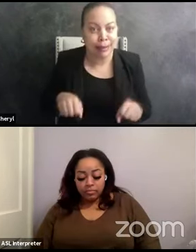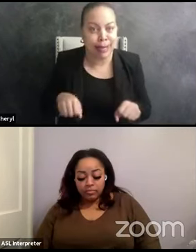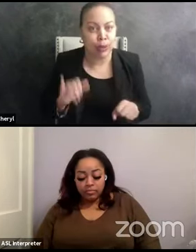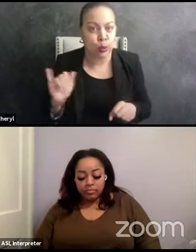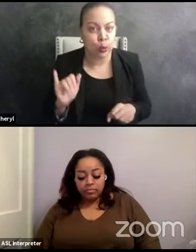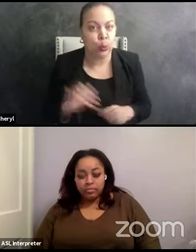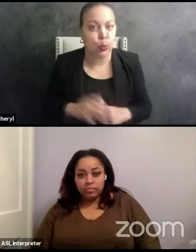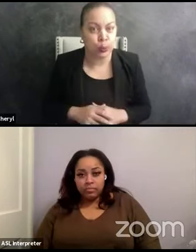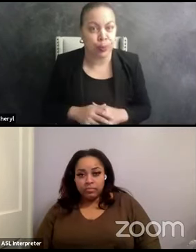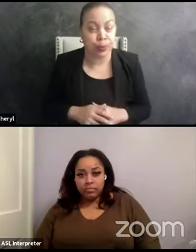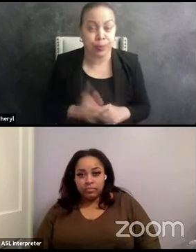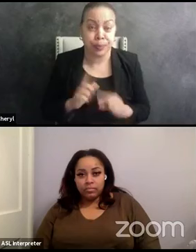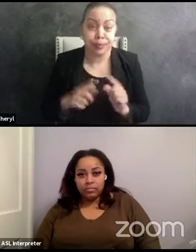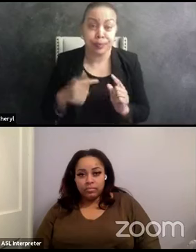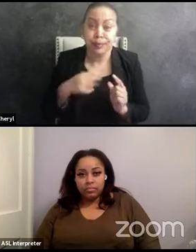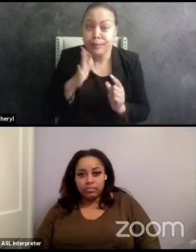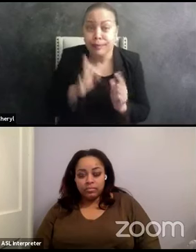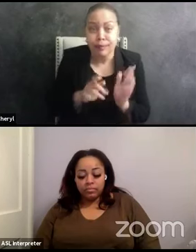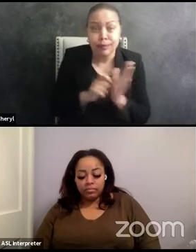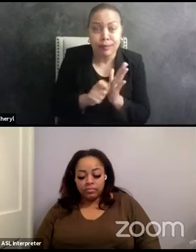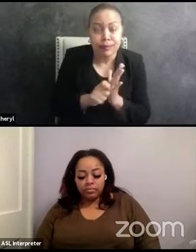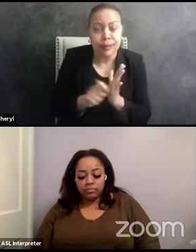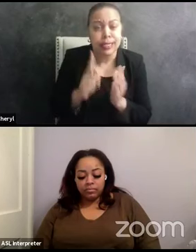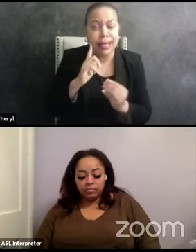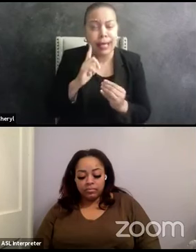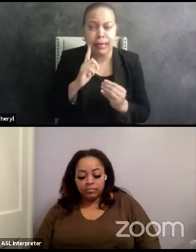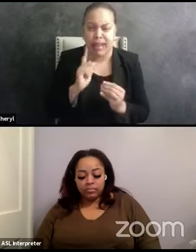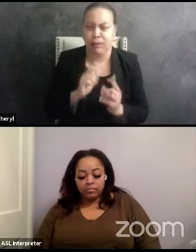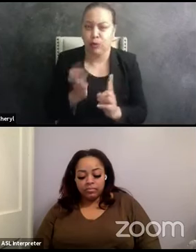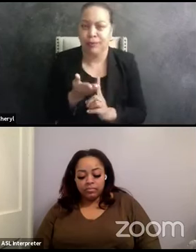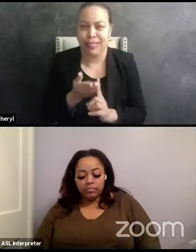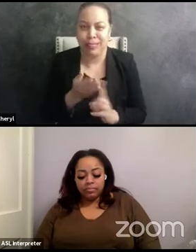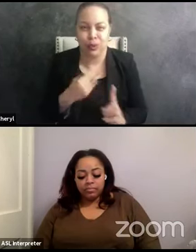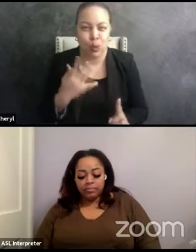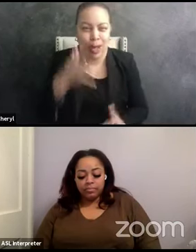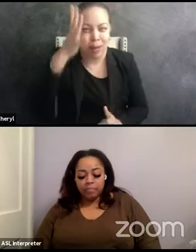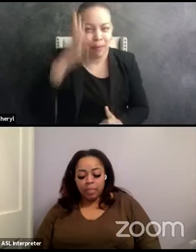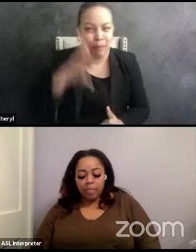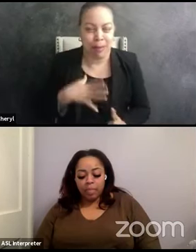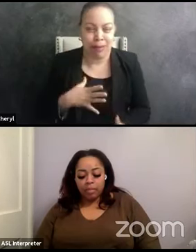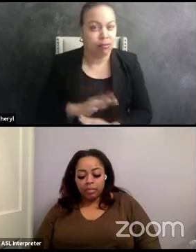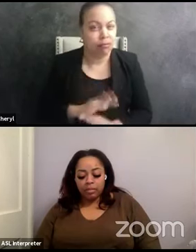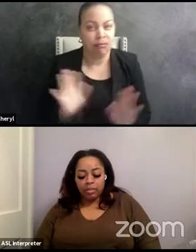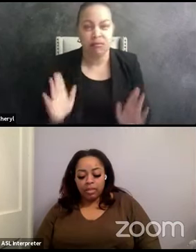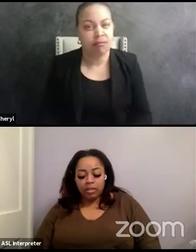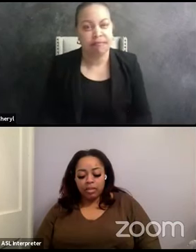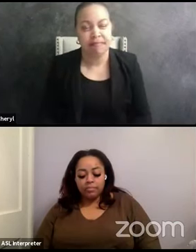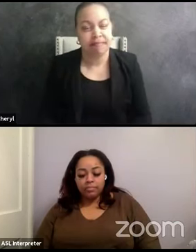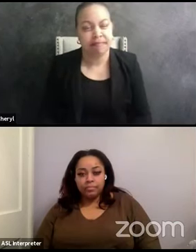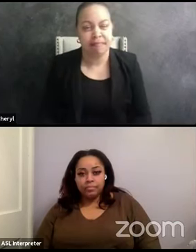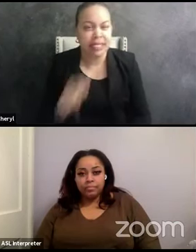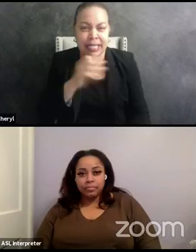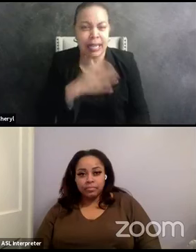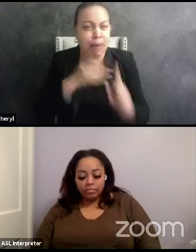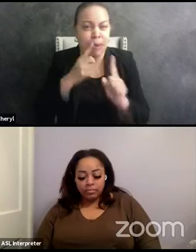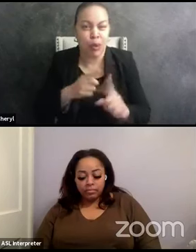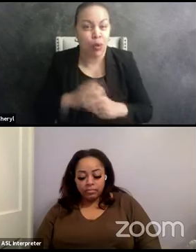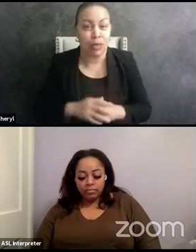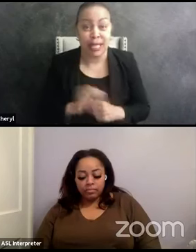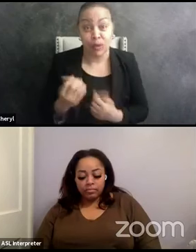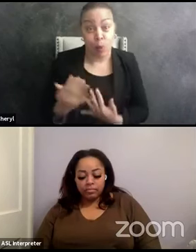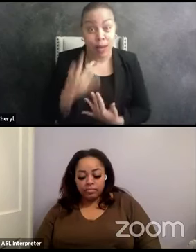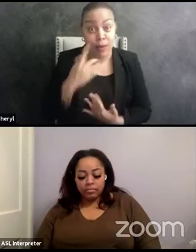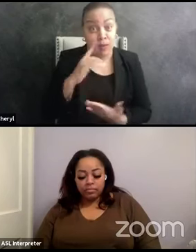never, ever, ever write thinking I have to convince a white dude of anything. Like, if we waited on that for the work, we'd be